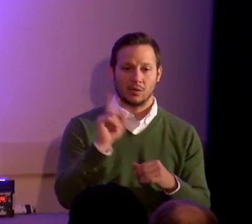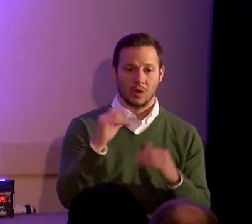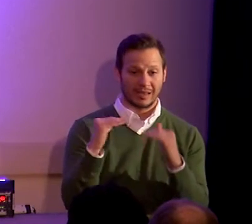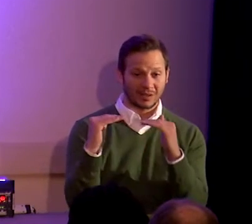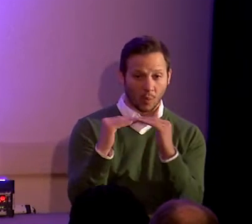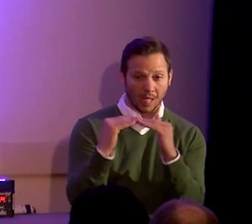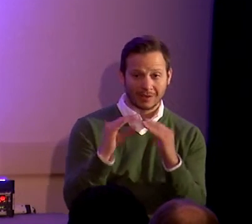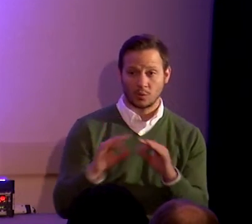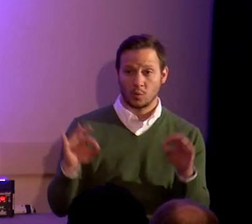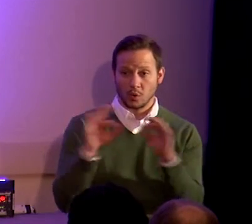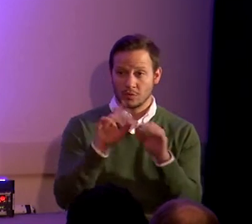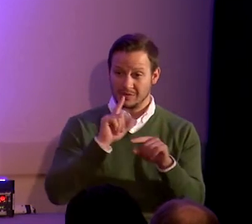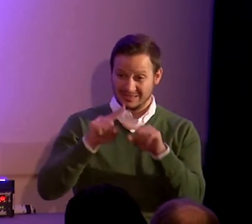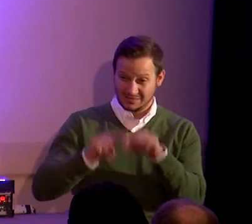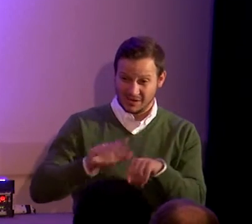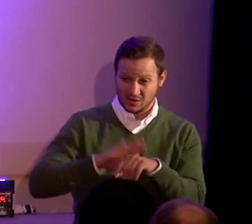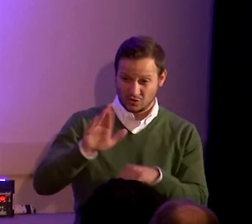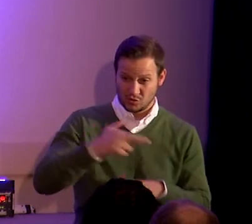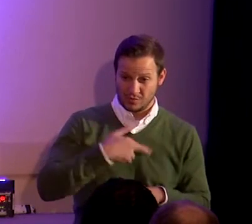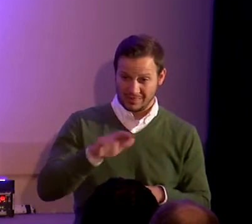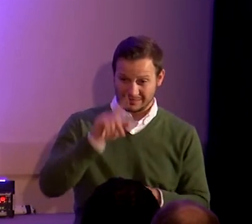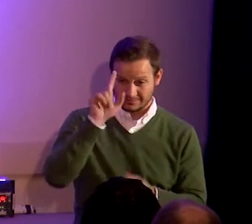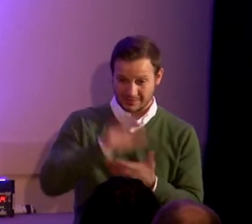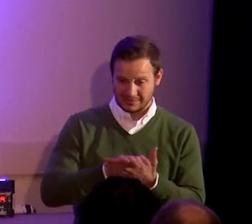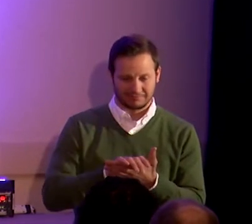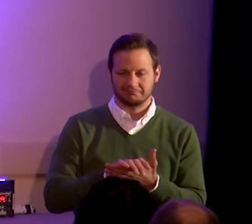longer dependent on religious belief.